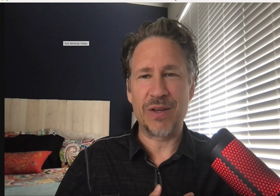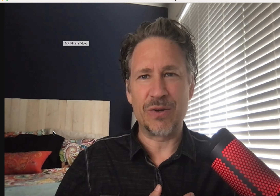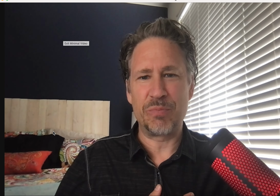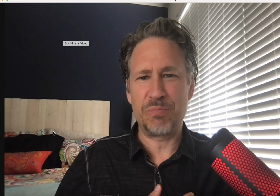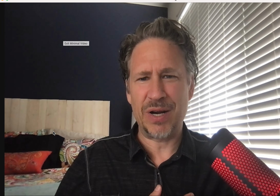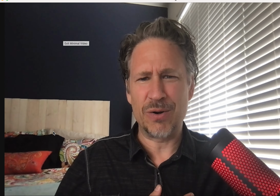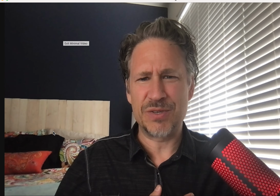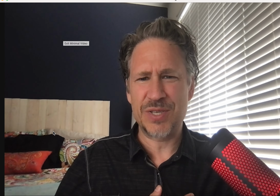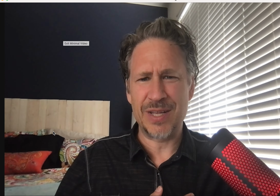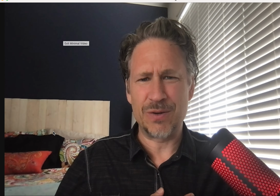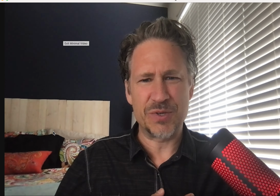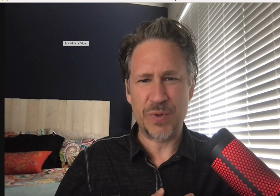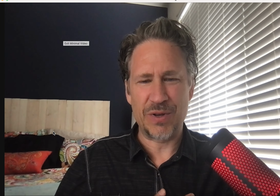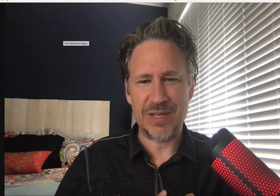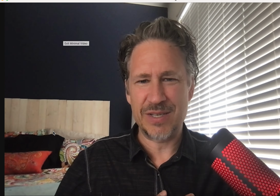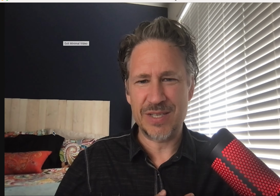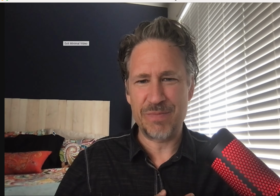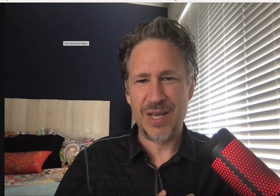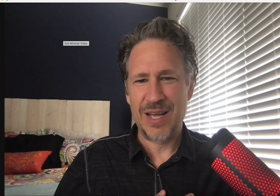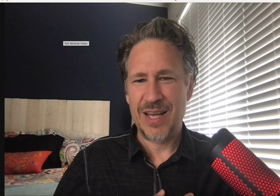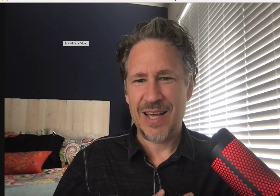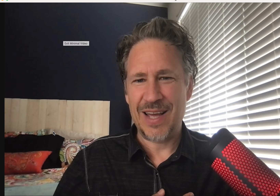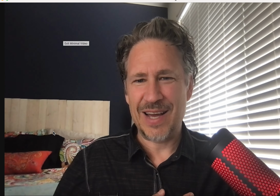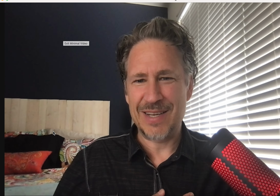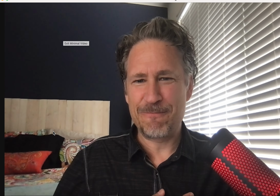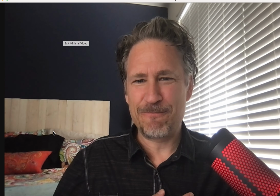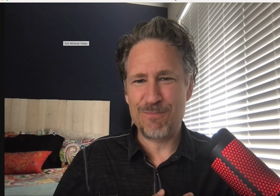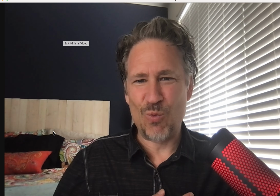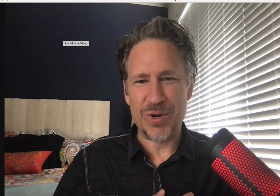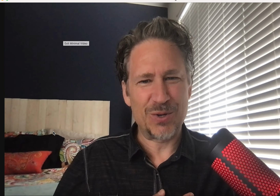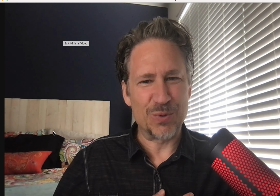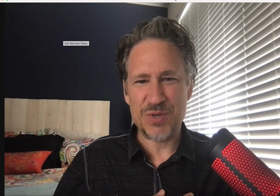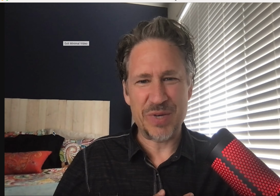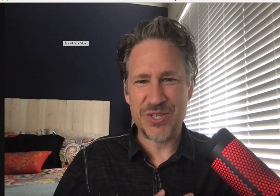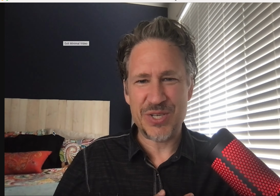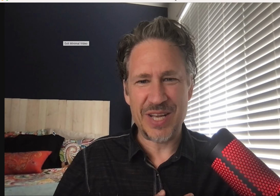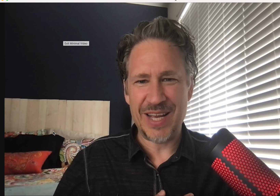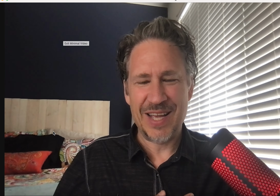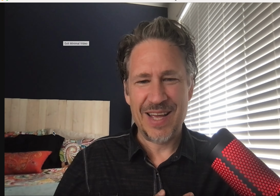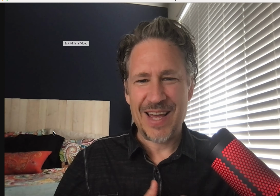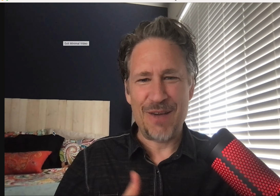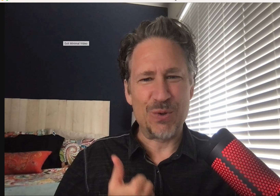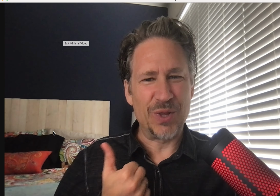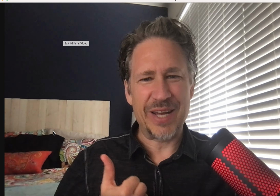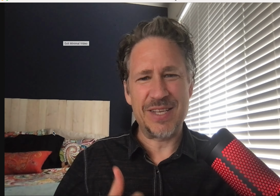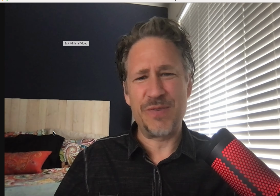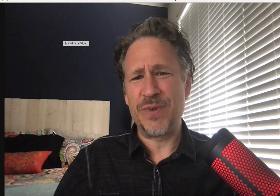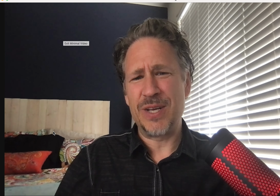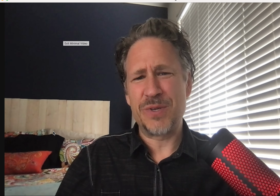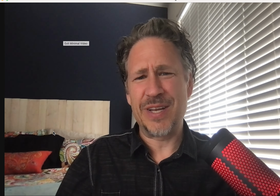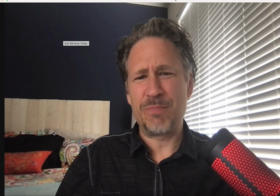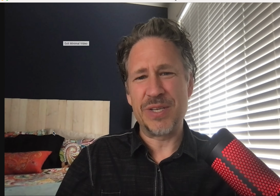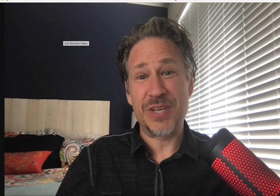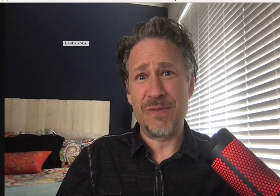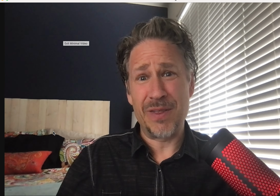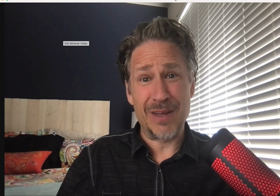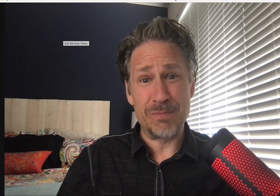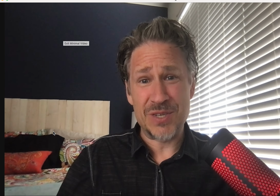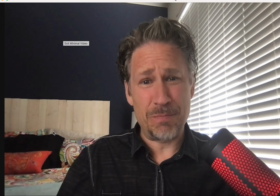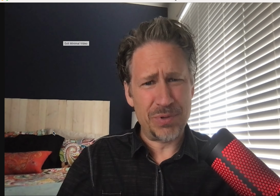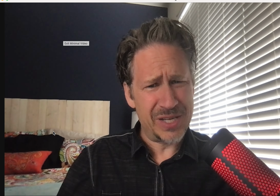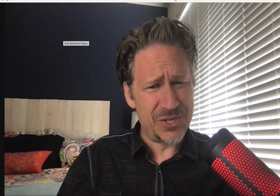helping other parents and those with autism. And what a cool speech today. Hey, if you like this video today, please give it